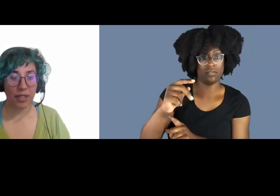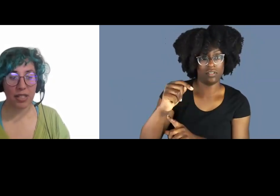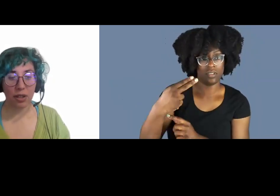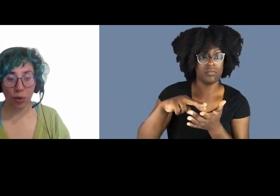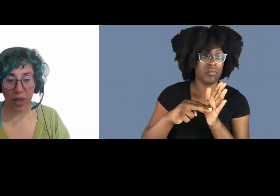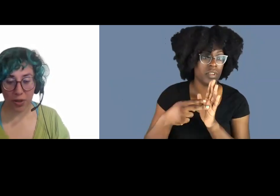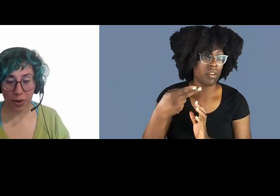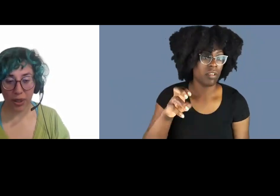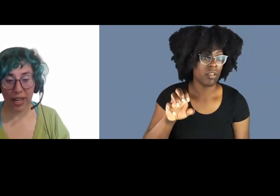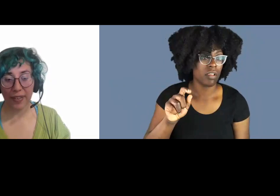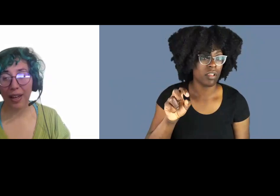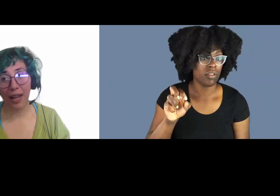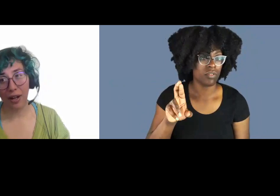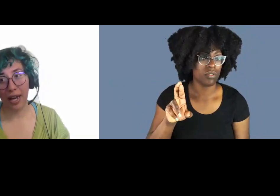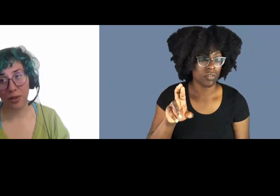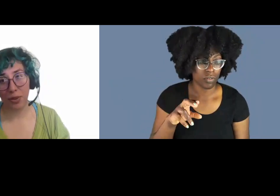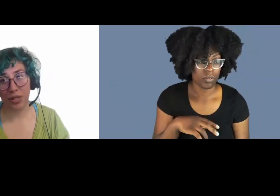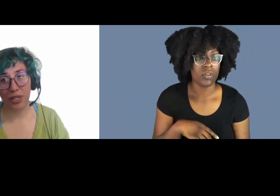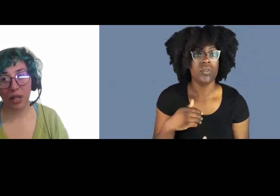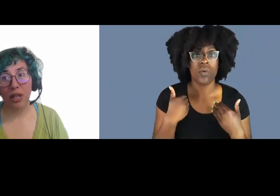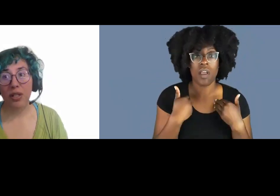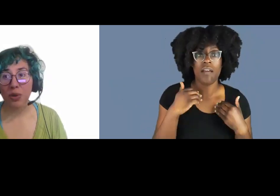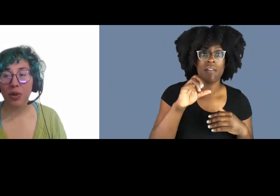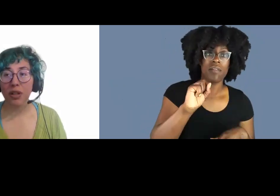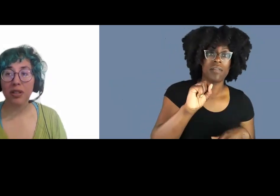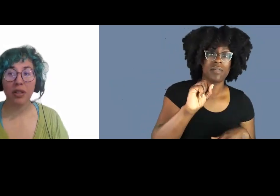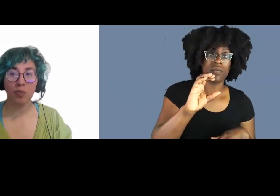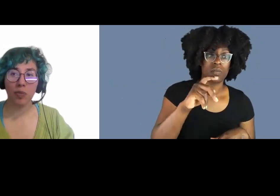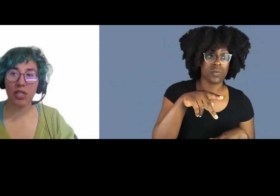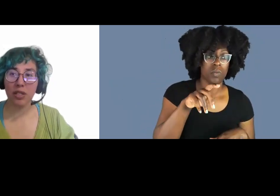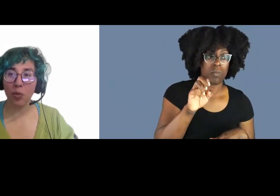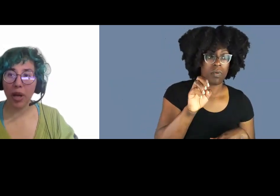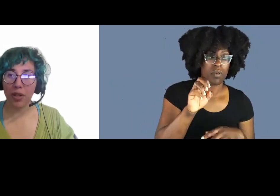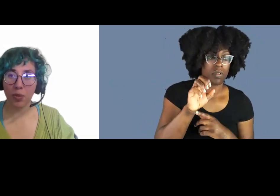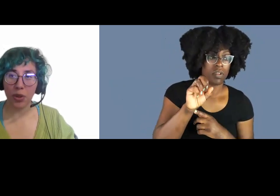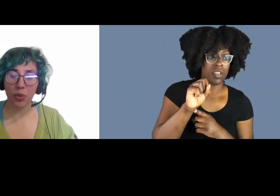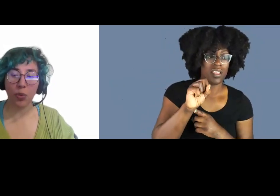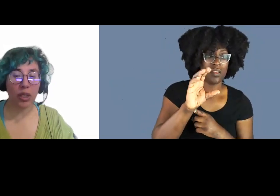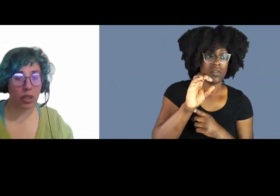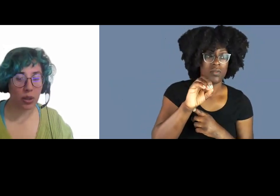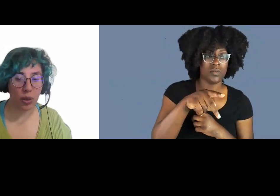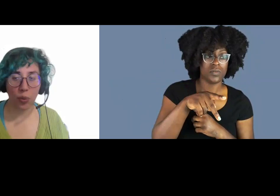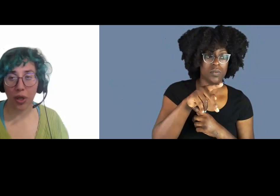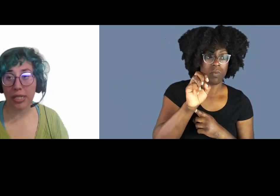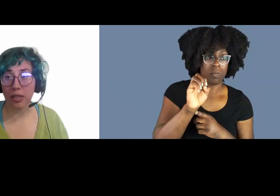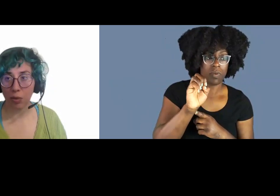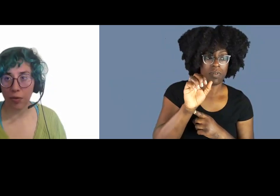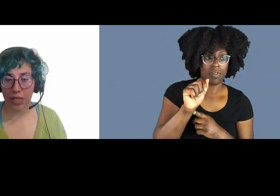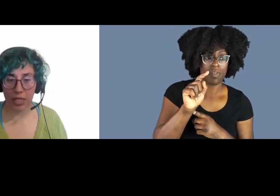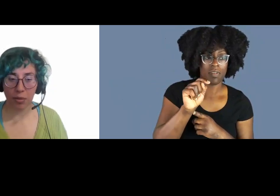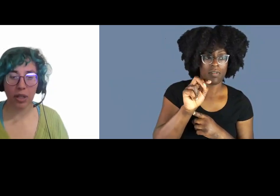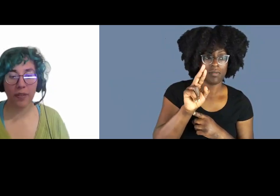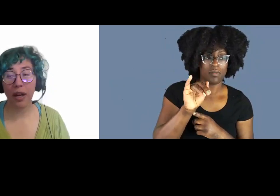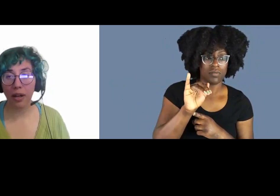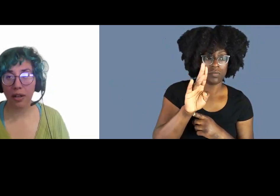have the scope attribute and the header attributes. So the scope attribute will let you know what is the scope from